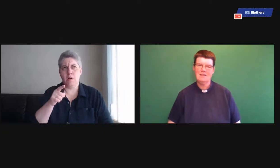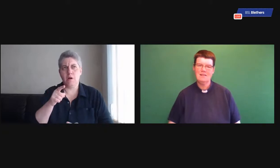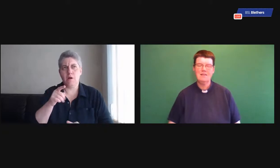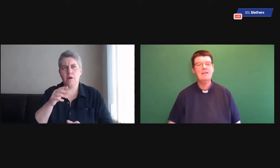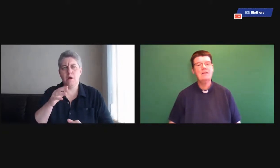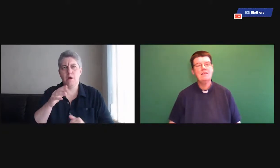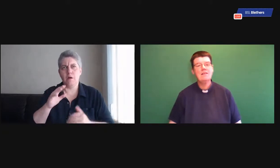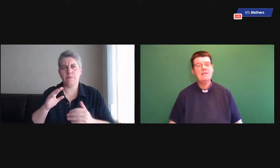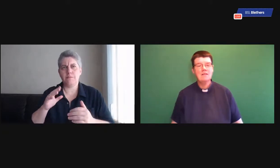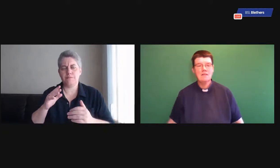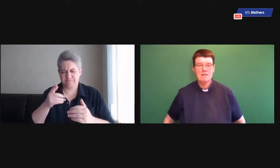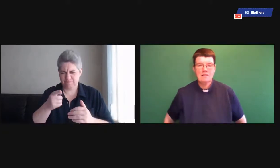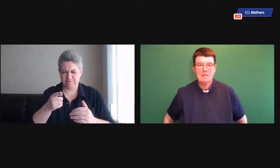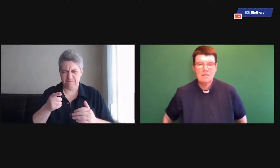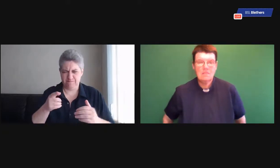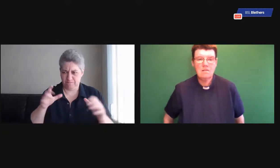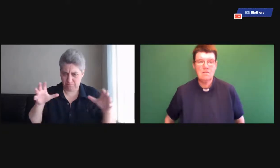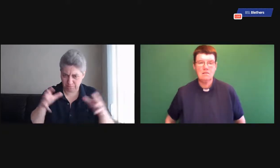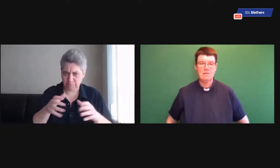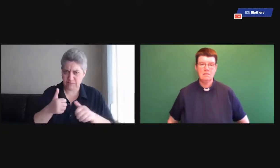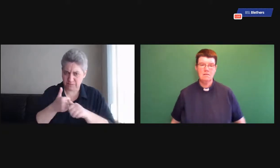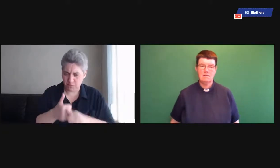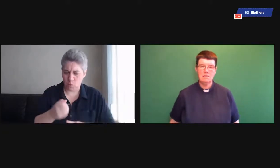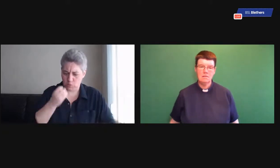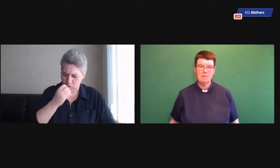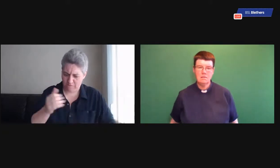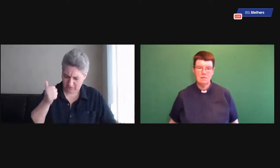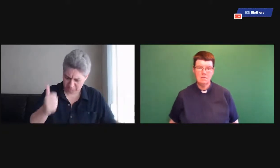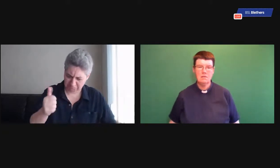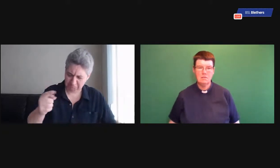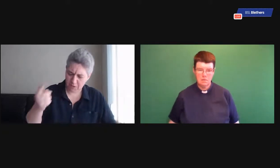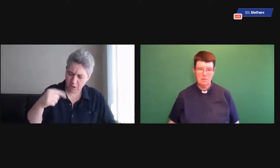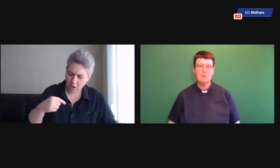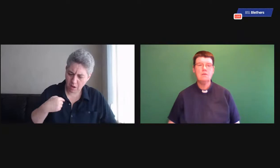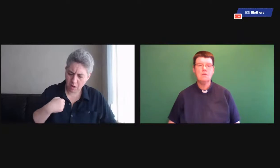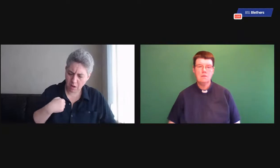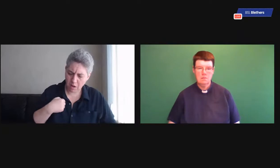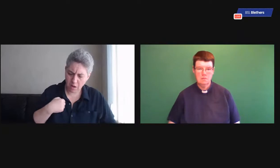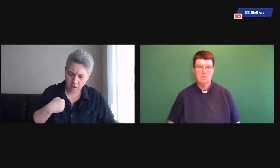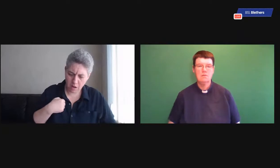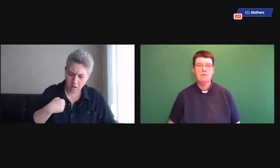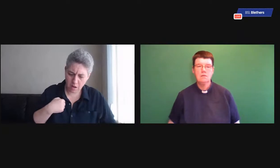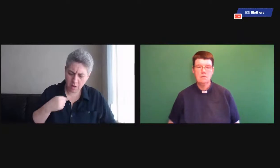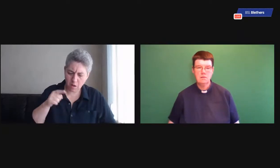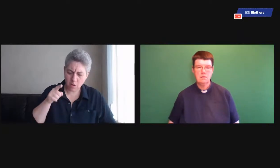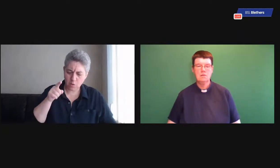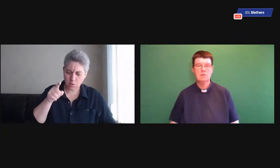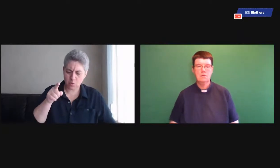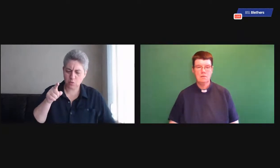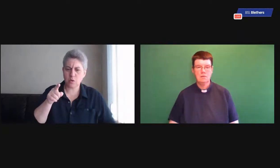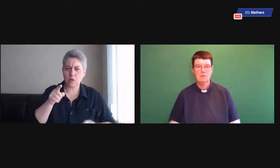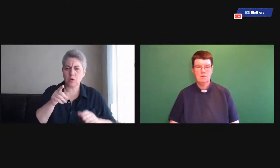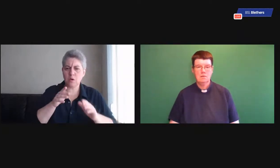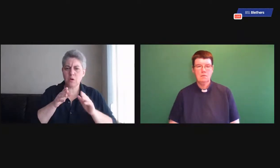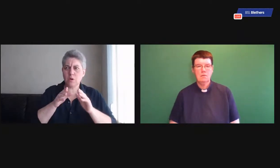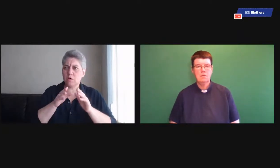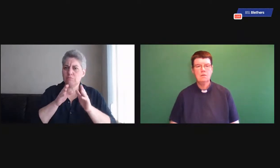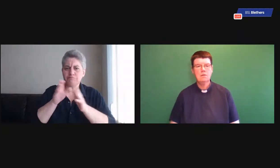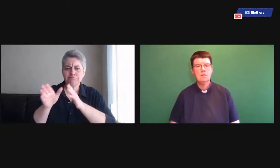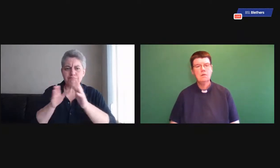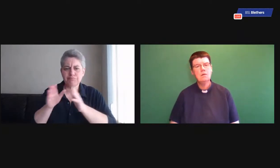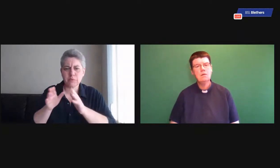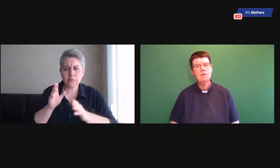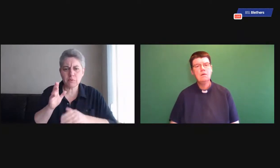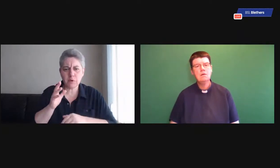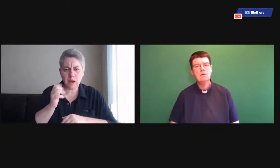same. They just can't cover all the bases. Yeah, I get that. So that's great that you've got support and you've got